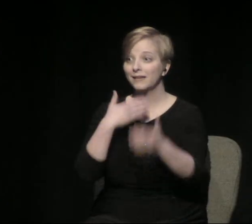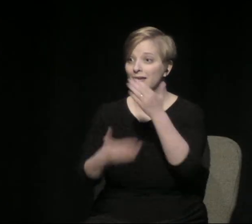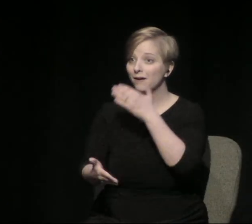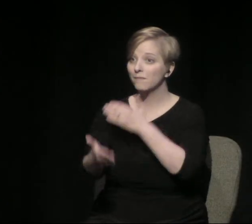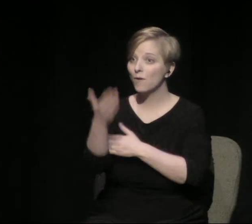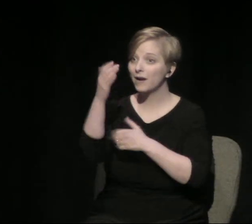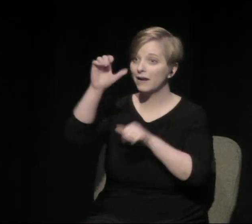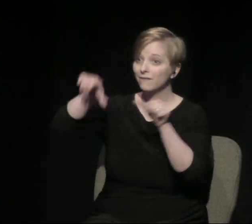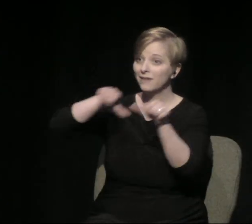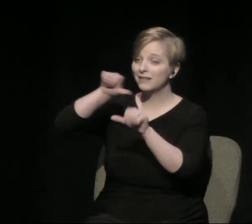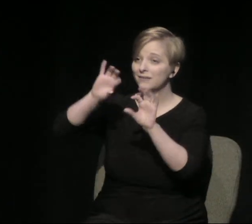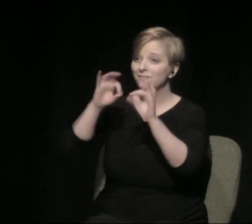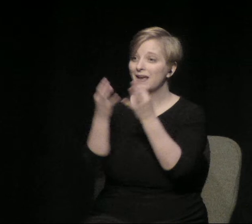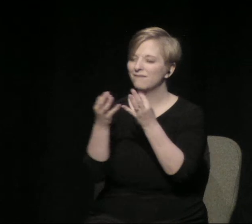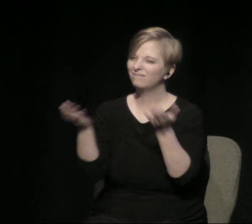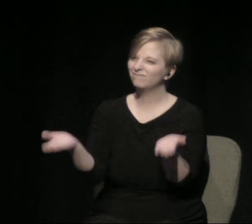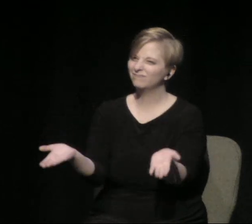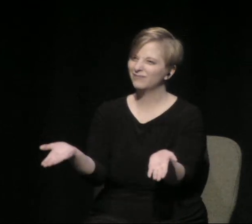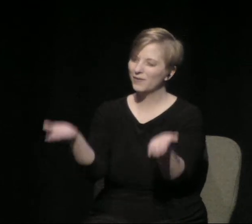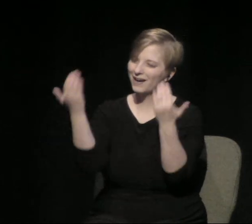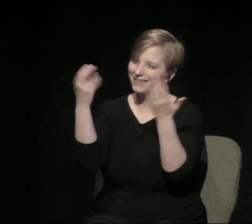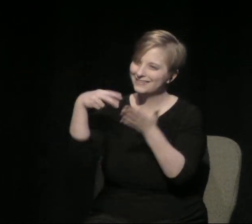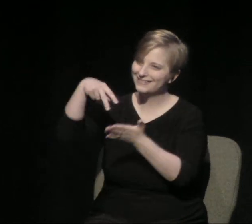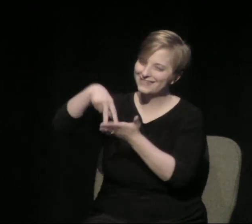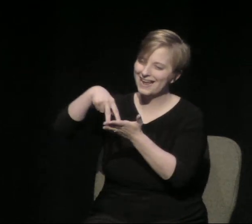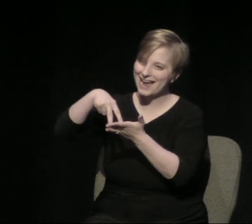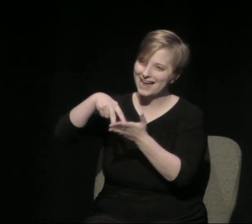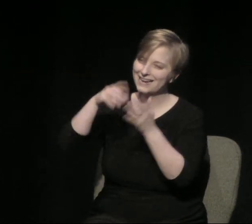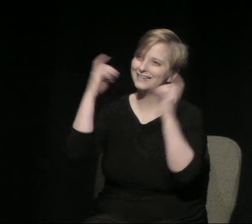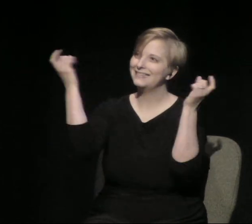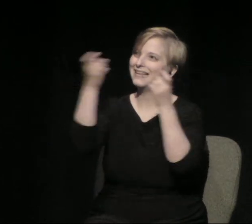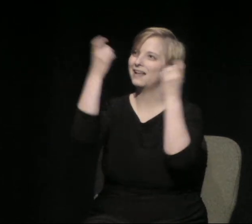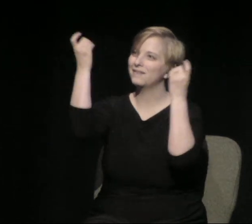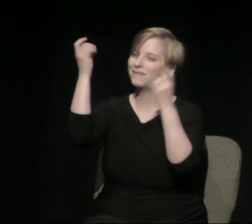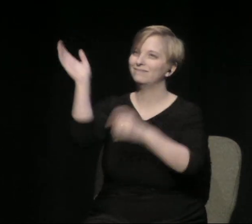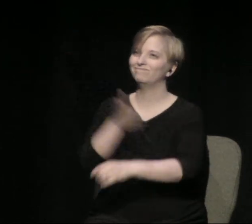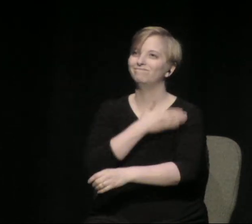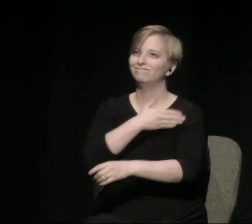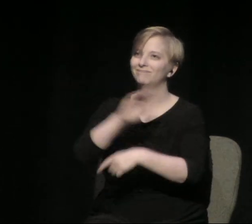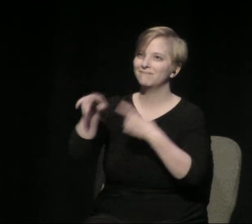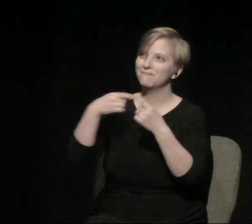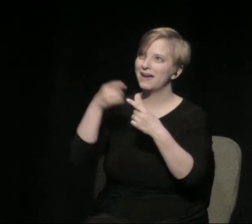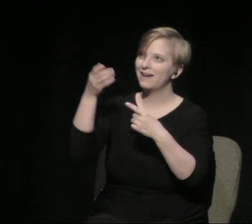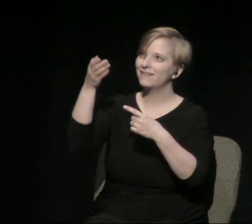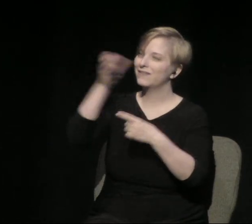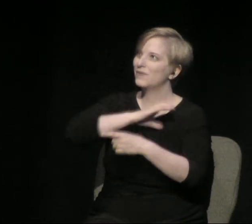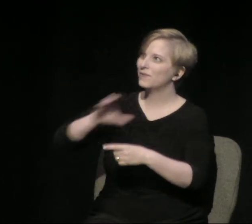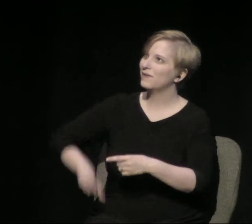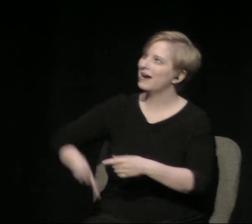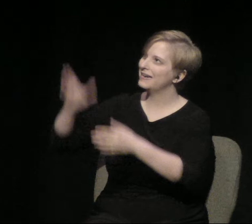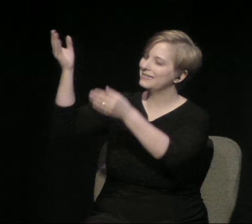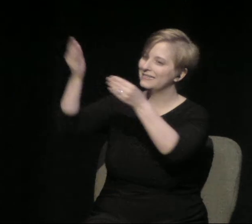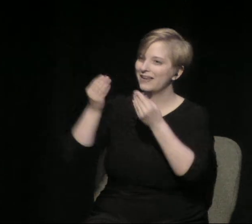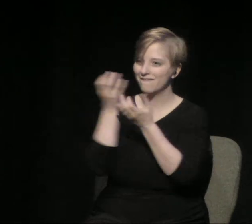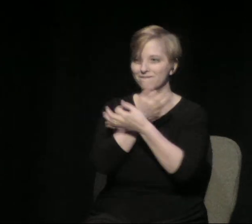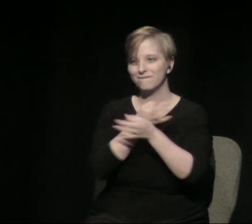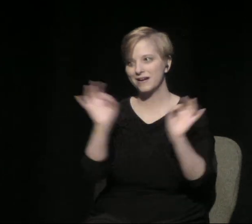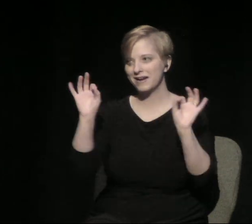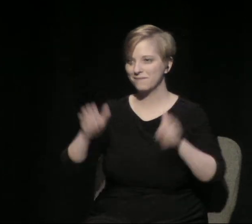Good morning, Fellowship family. Would you stand with us? We're going to celebrate and sing about the freedom and the life that we have in Christ Jesus.